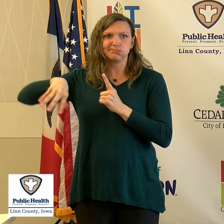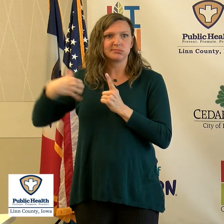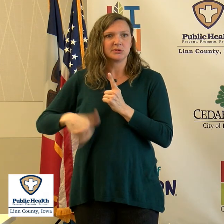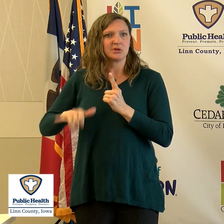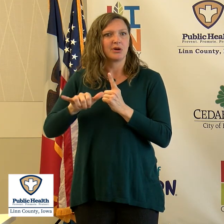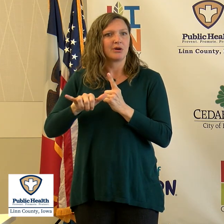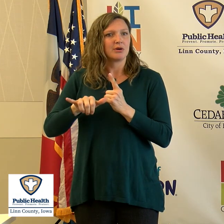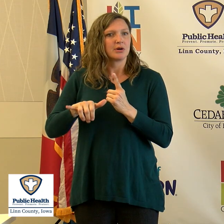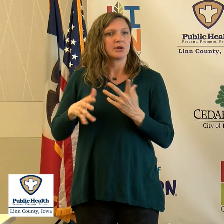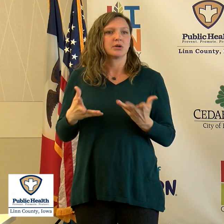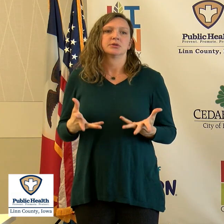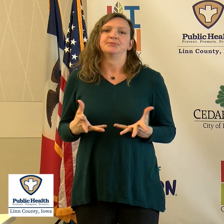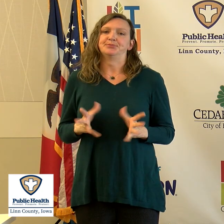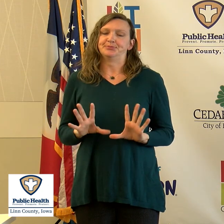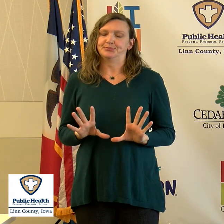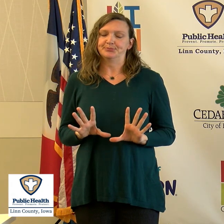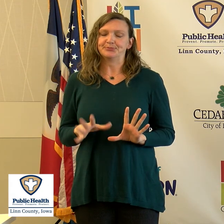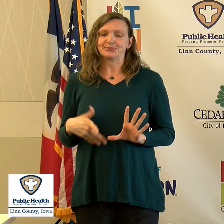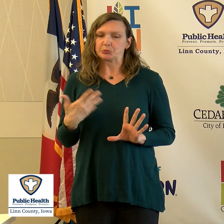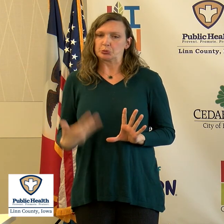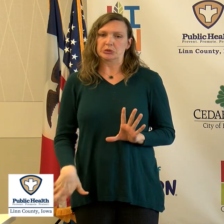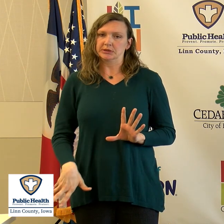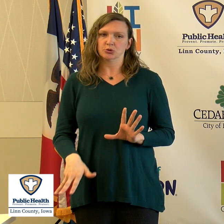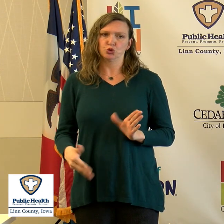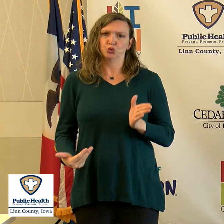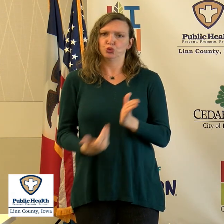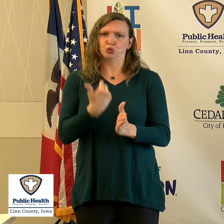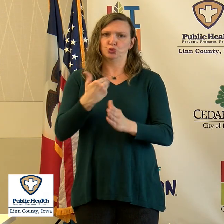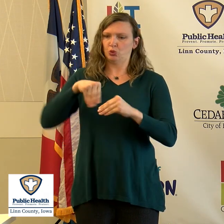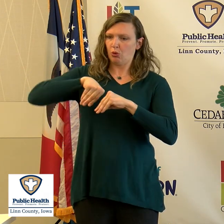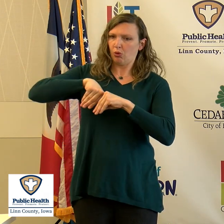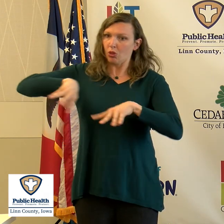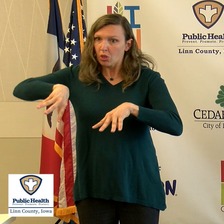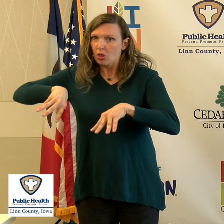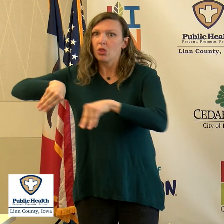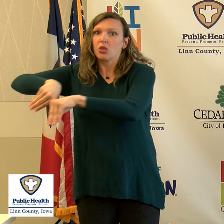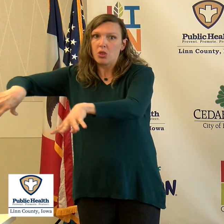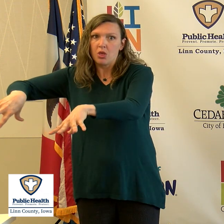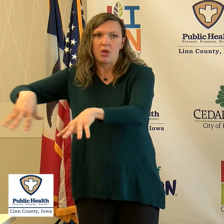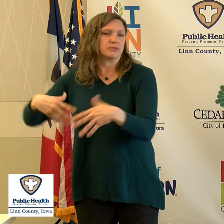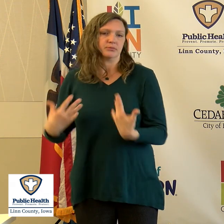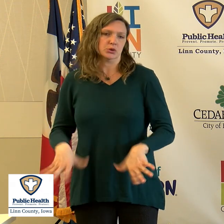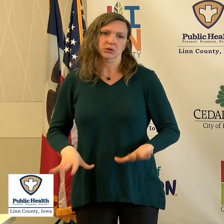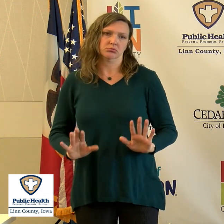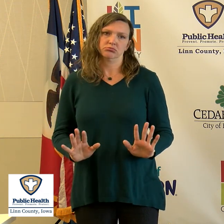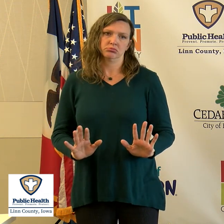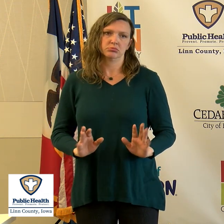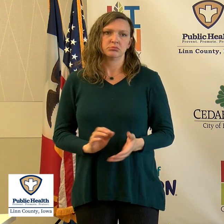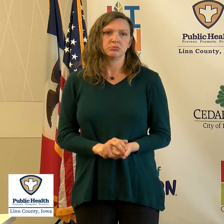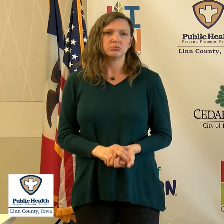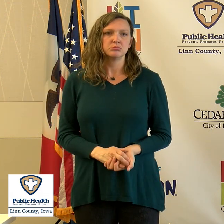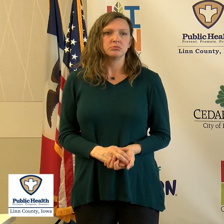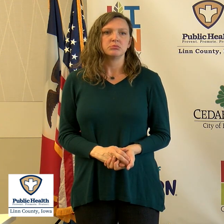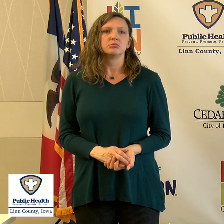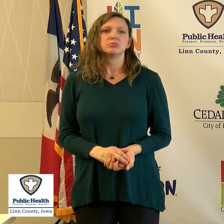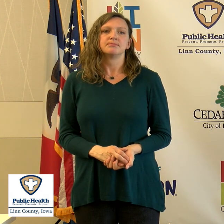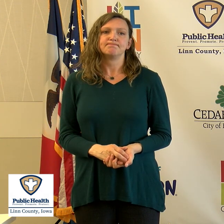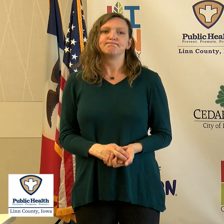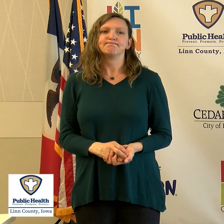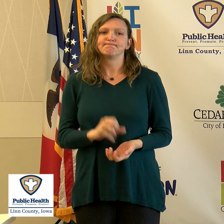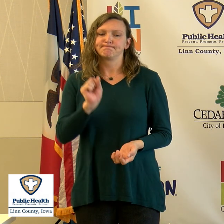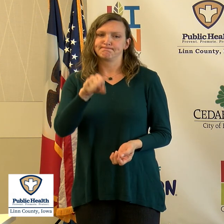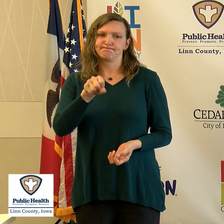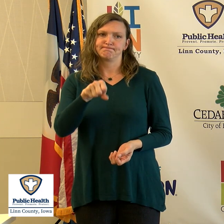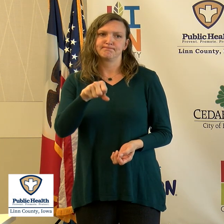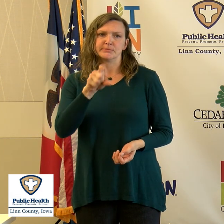in unknowingly into that facility. So we really need to limit. That's why the facilities are limiting or not accepting